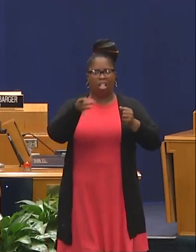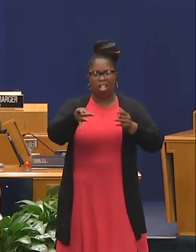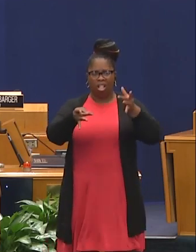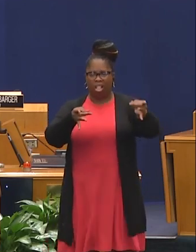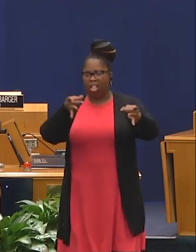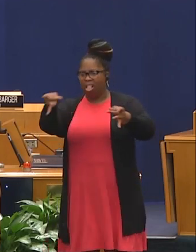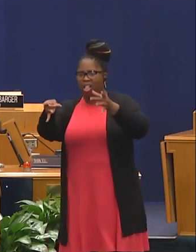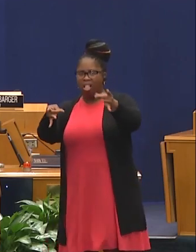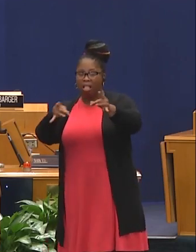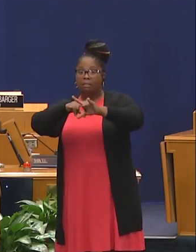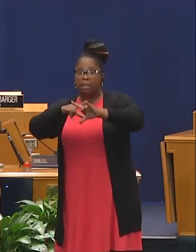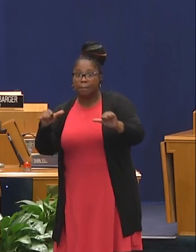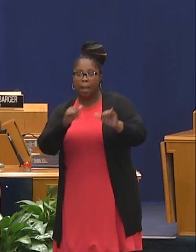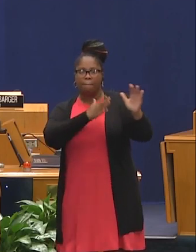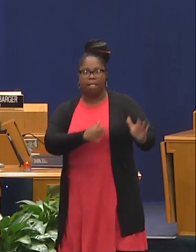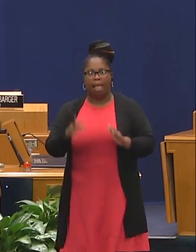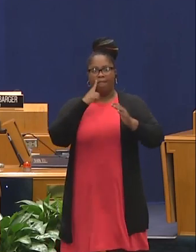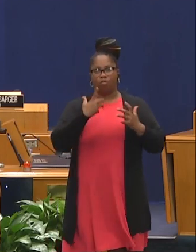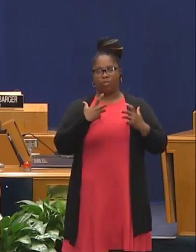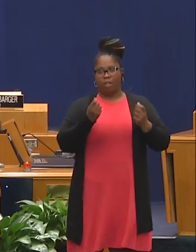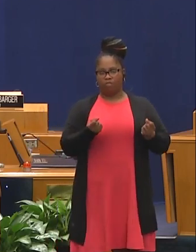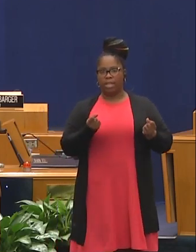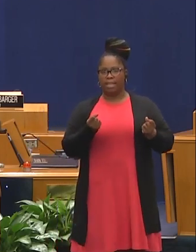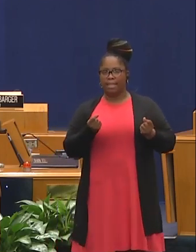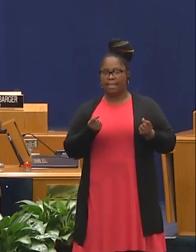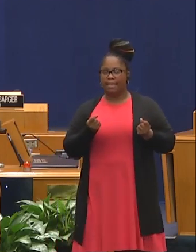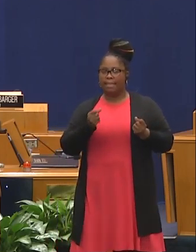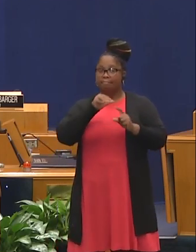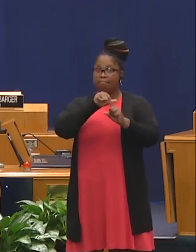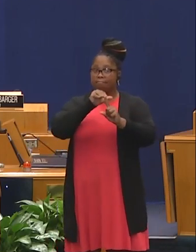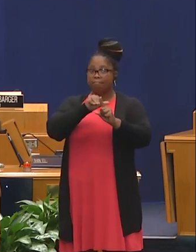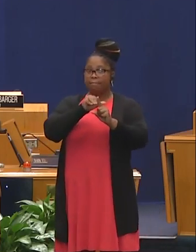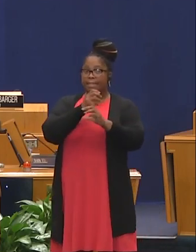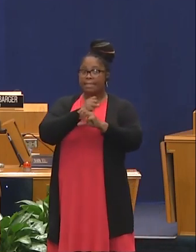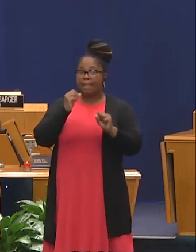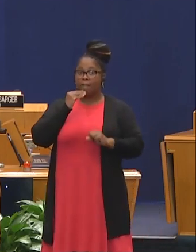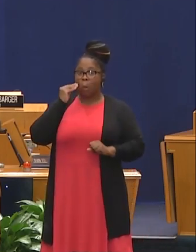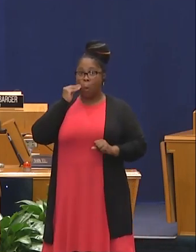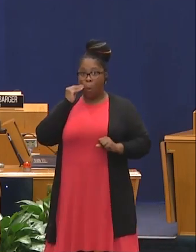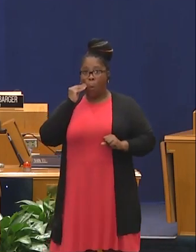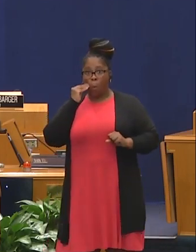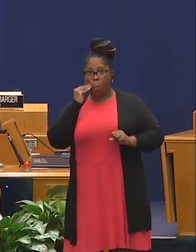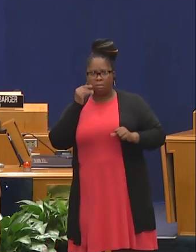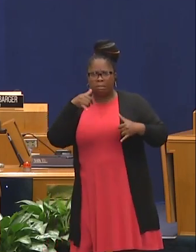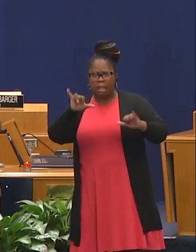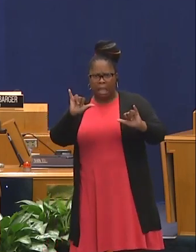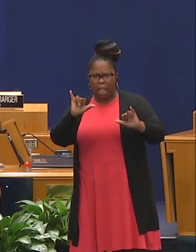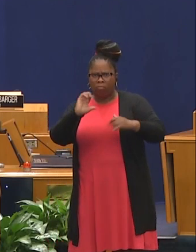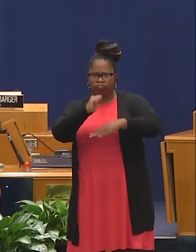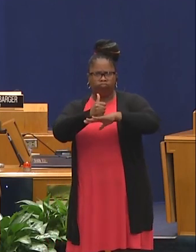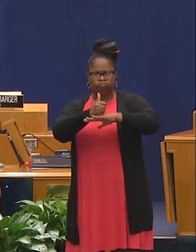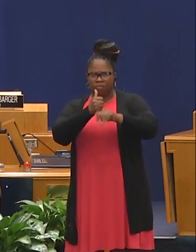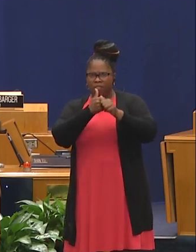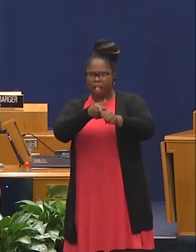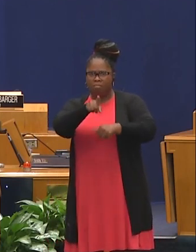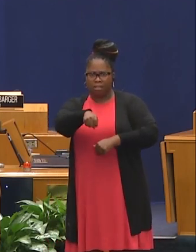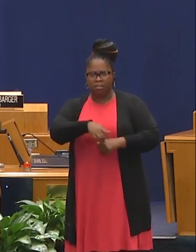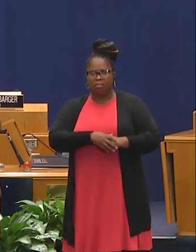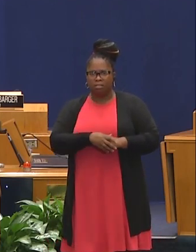we plan for our recovery. And just as a reminder, Safer at Home is still in place, and it's important that